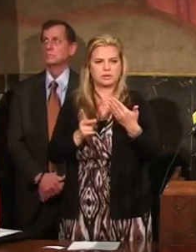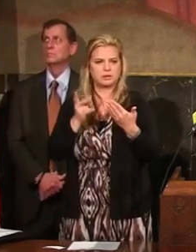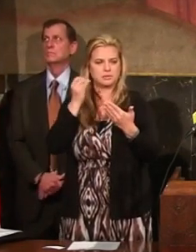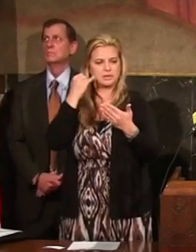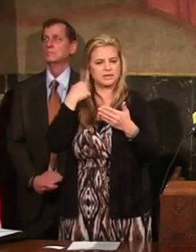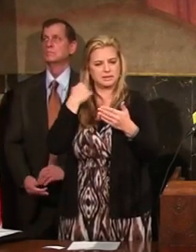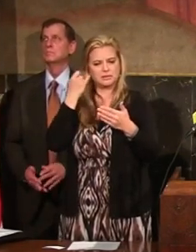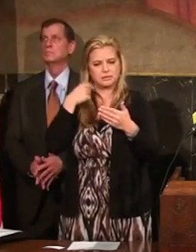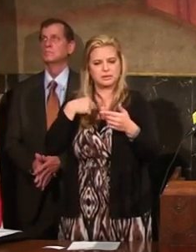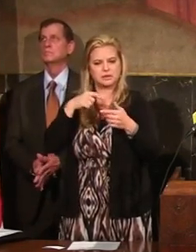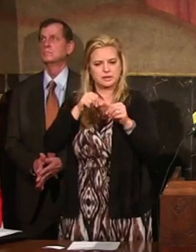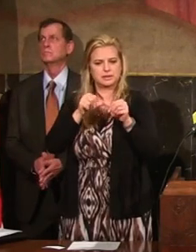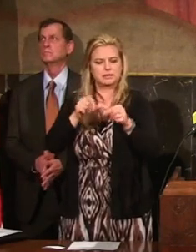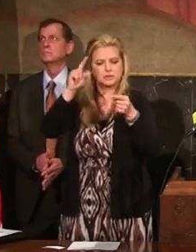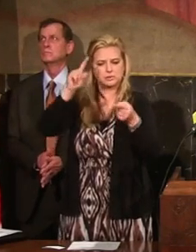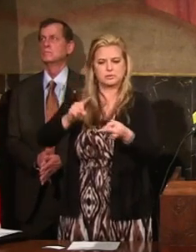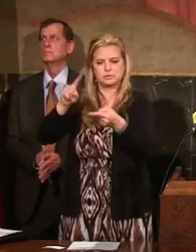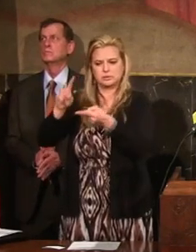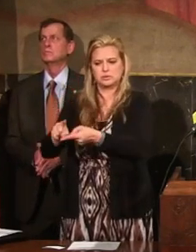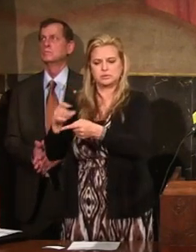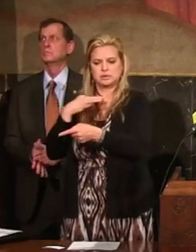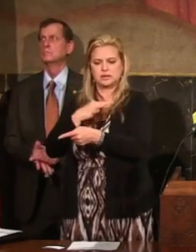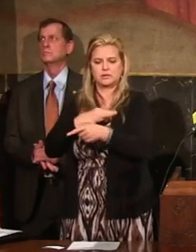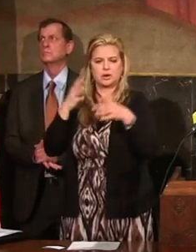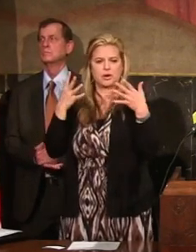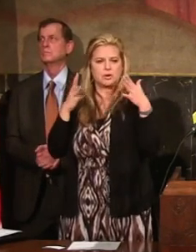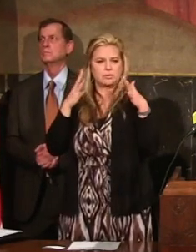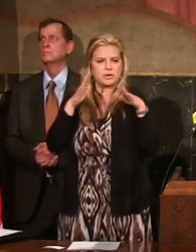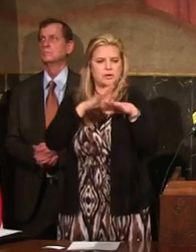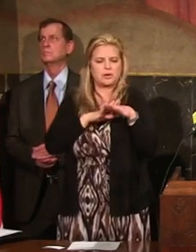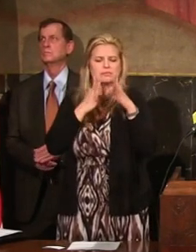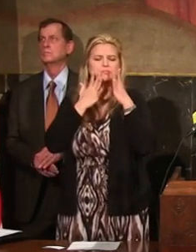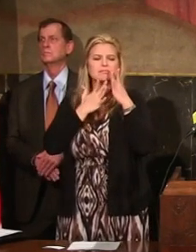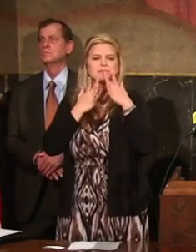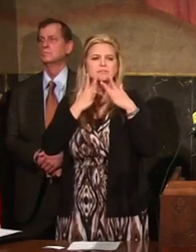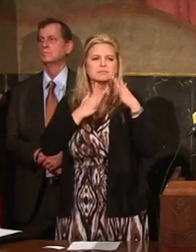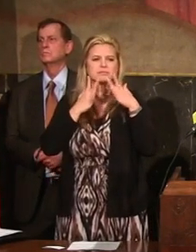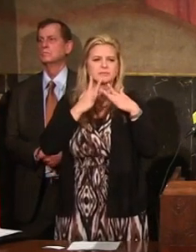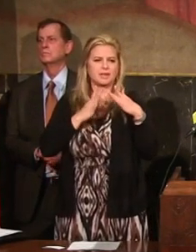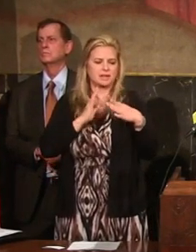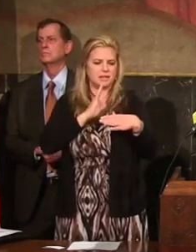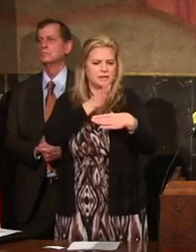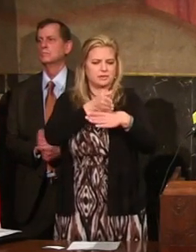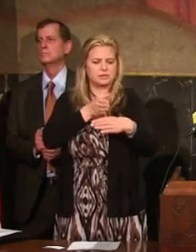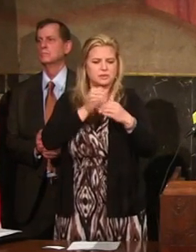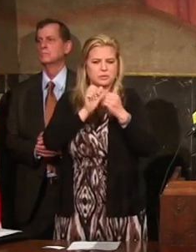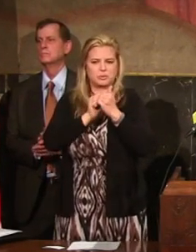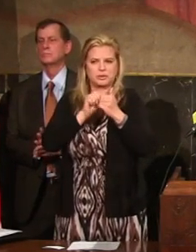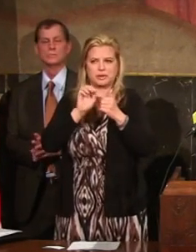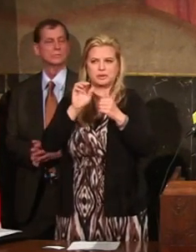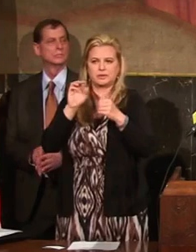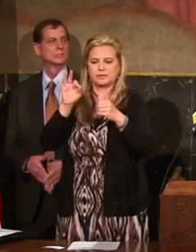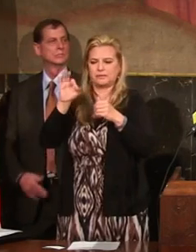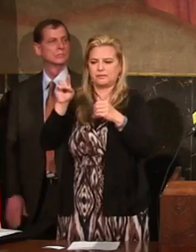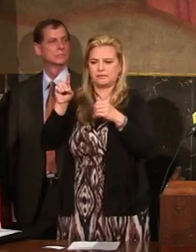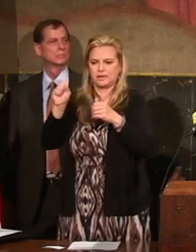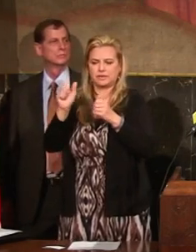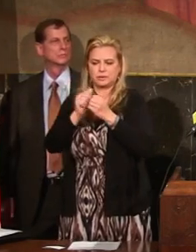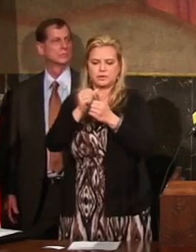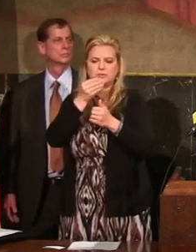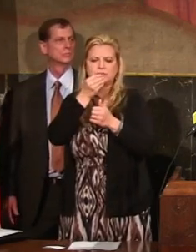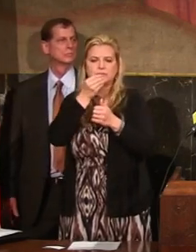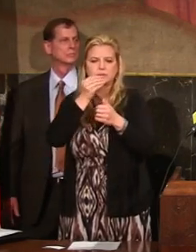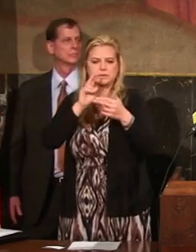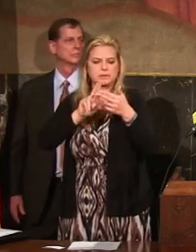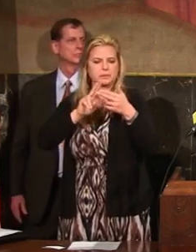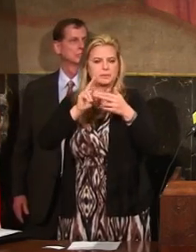keep reducing the staff. We are already on an intervention with the feds with our food stamp program. We're already